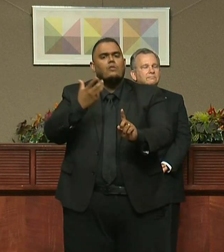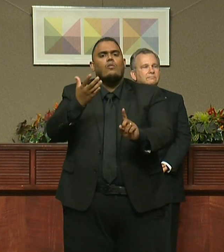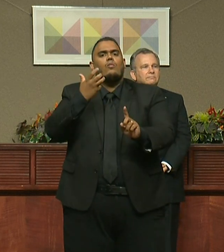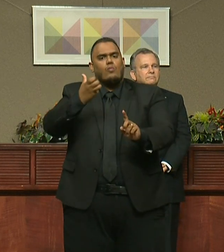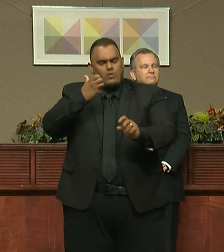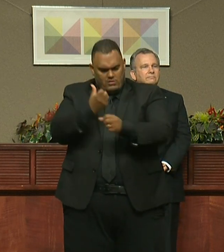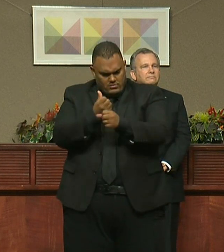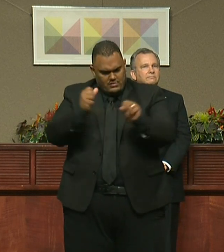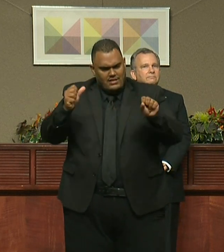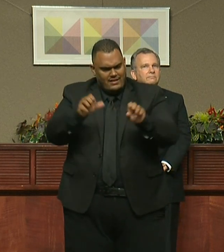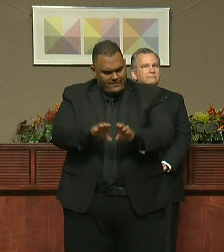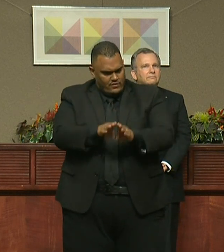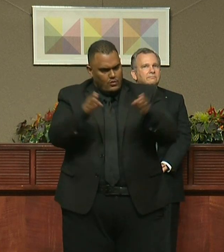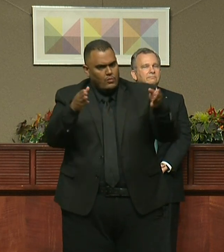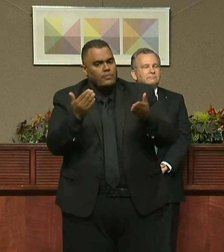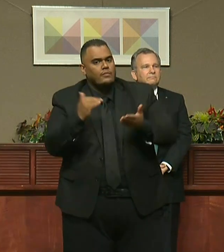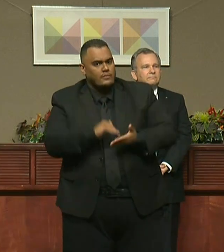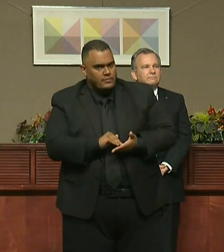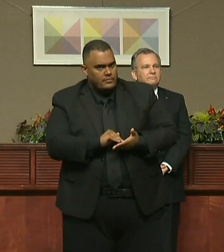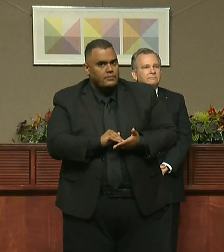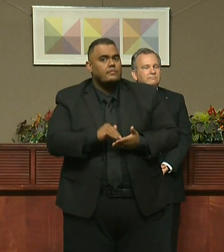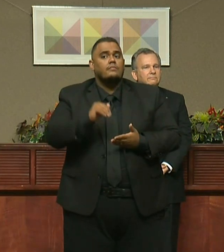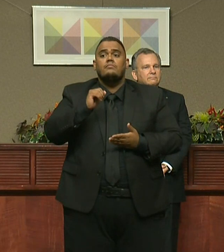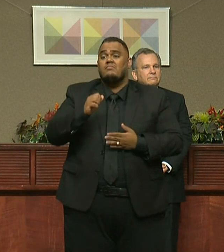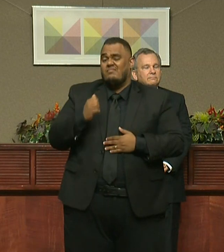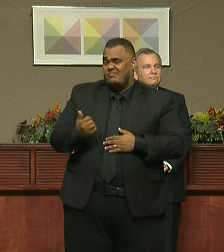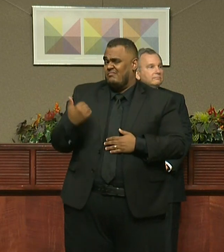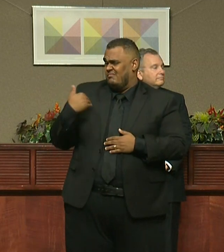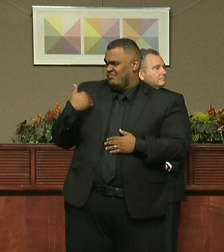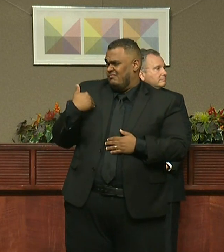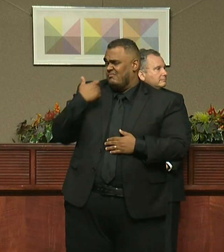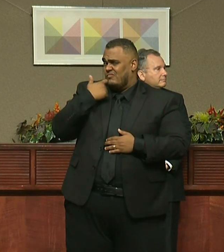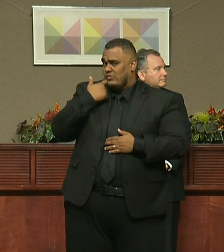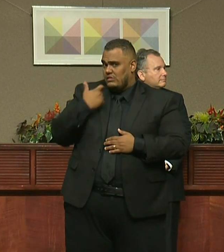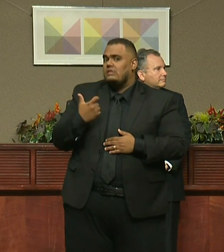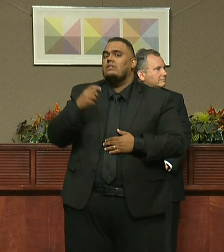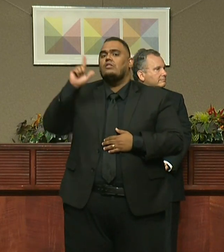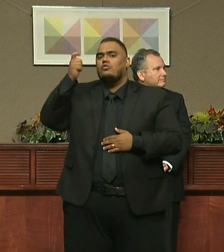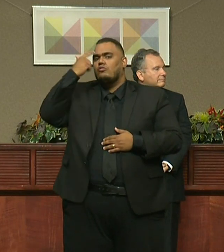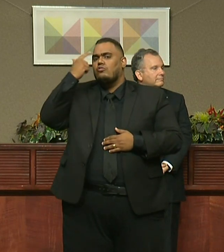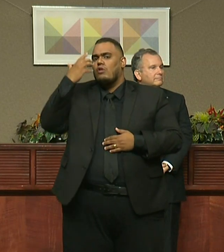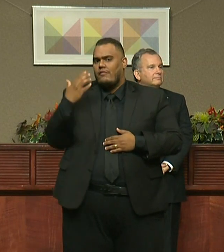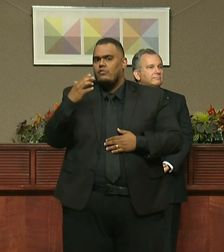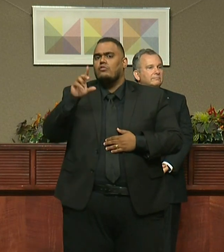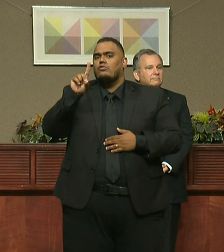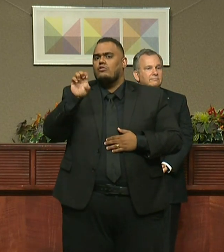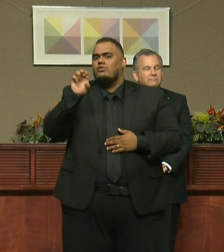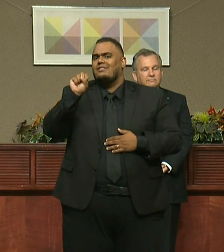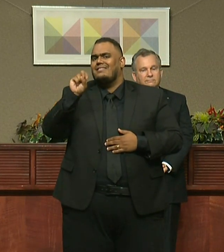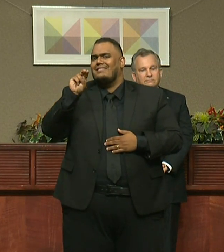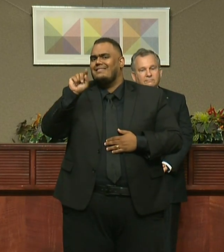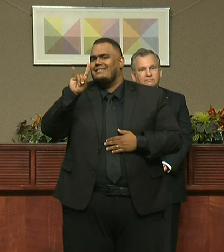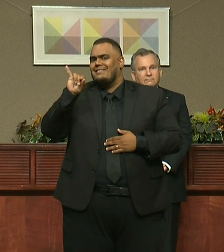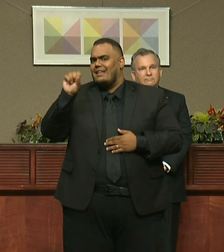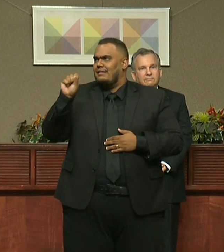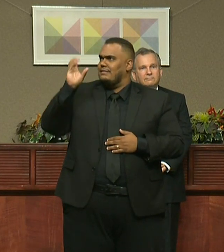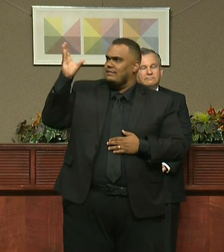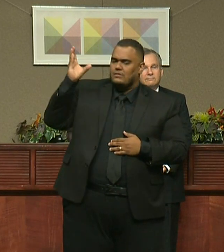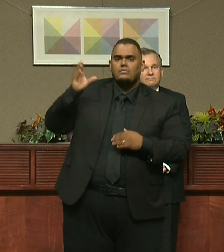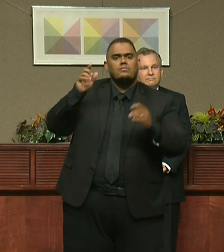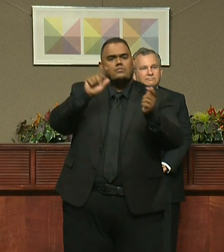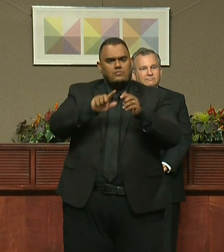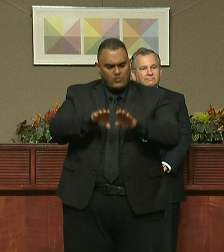Not long ago, you all know that Governor DeSantis announced that the state of Florida will be moving to Phase 2 of